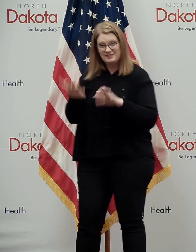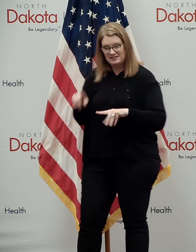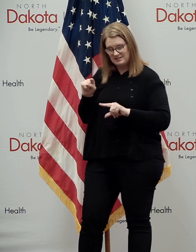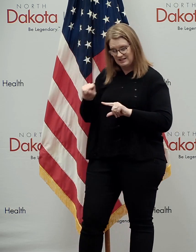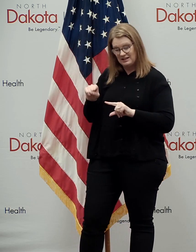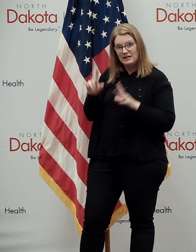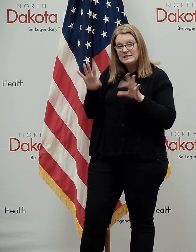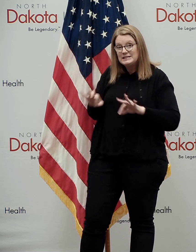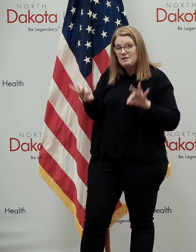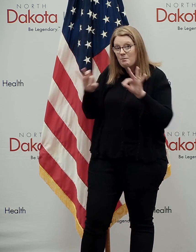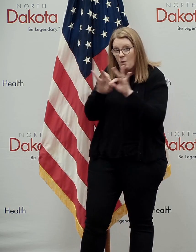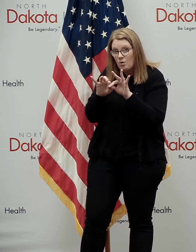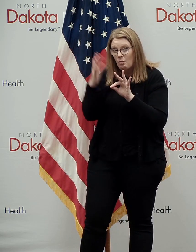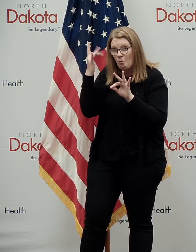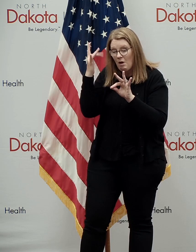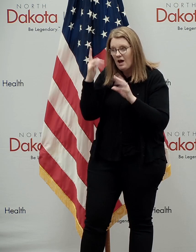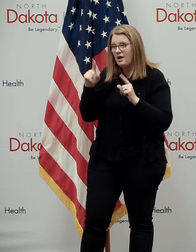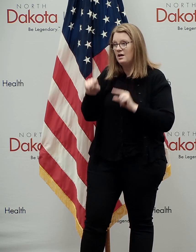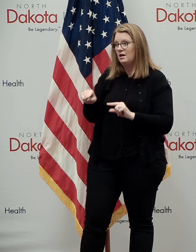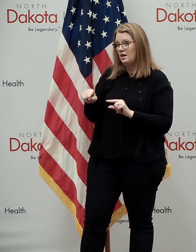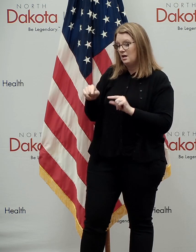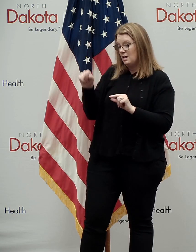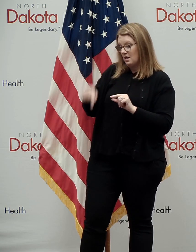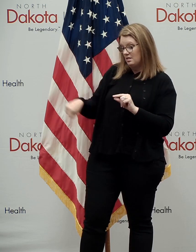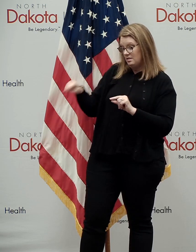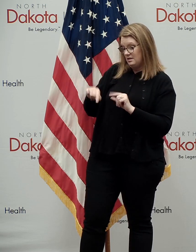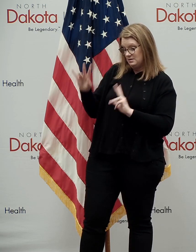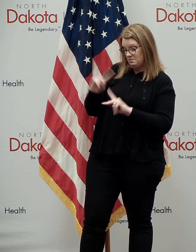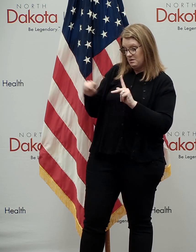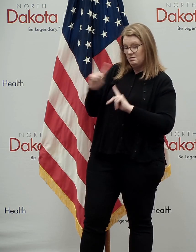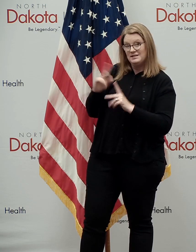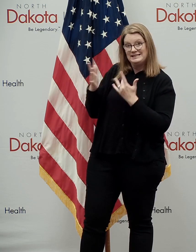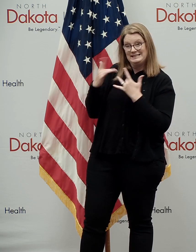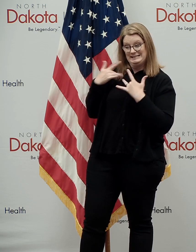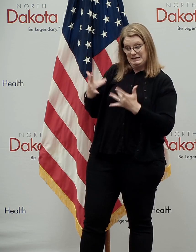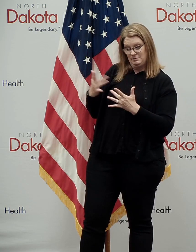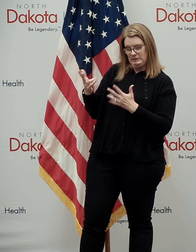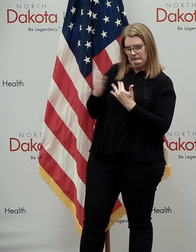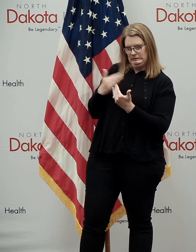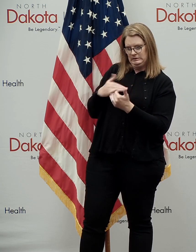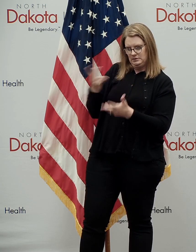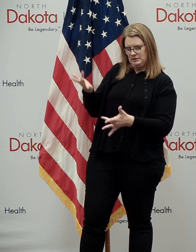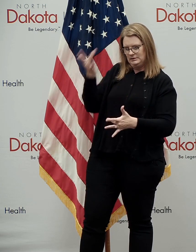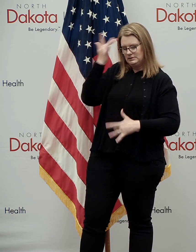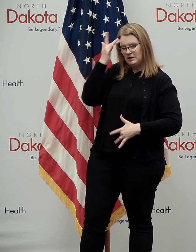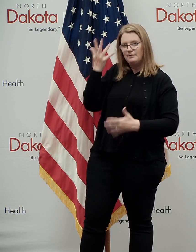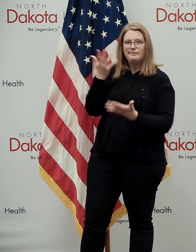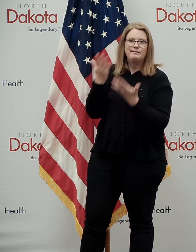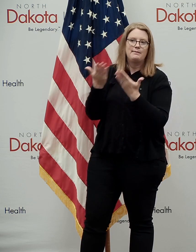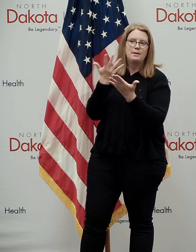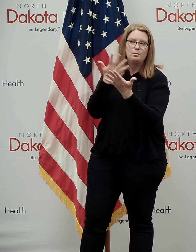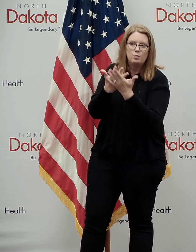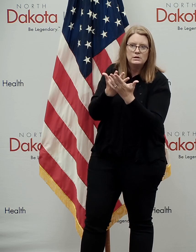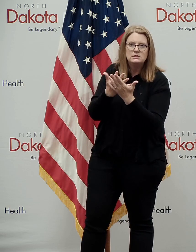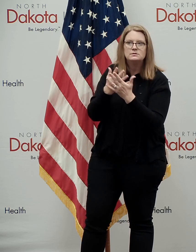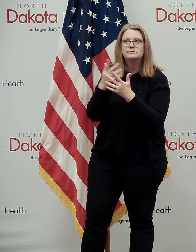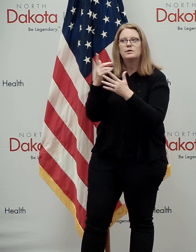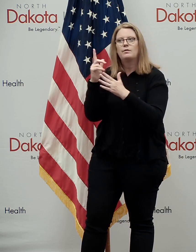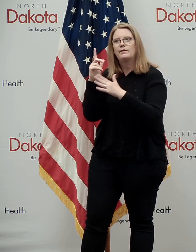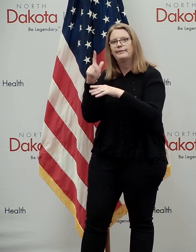where we're doing that is across this population of the most vulnerable people, and whether that's in prisons or long-term care or healthcare